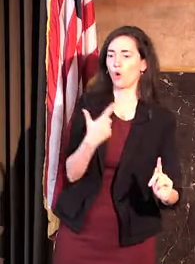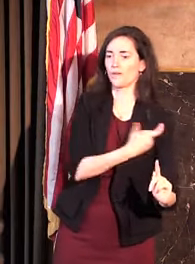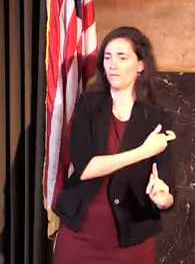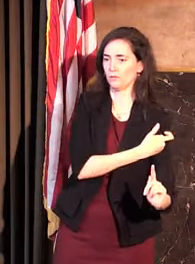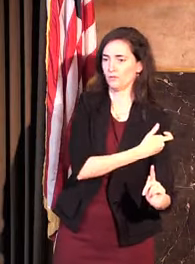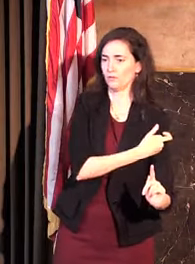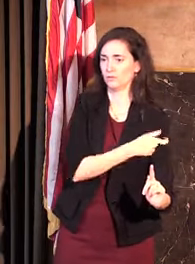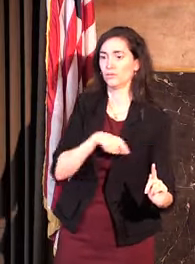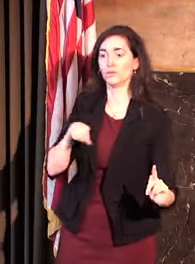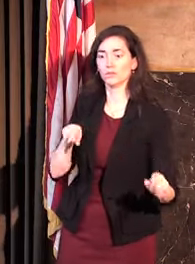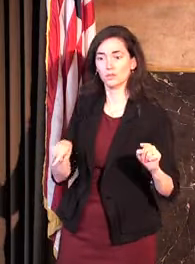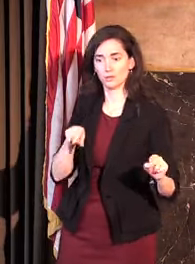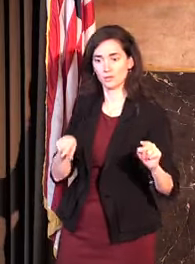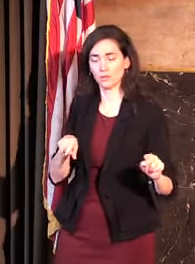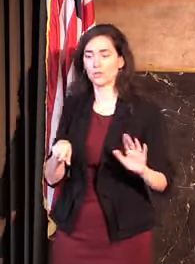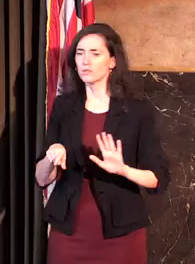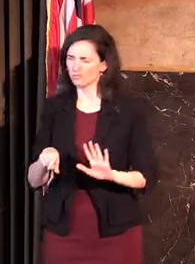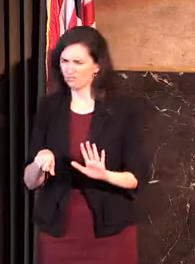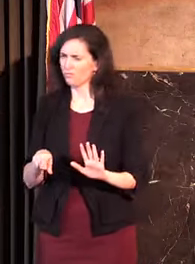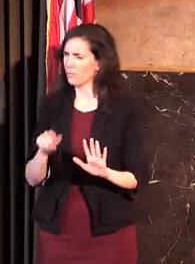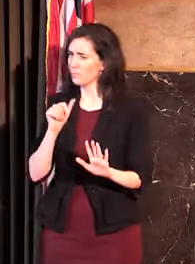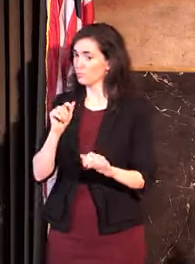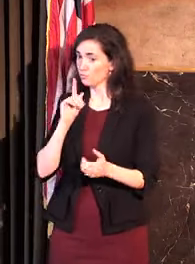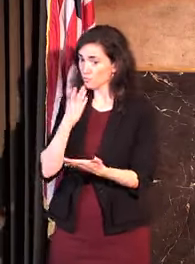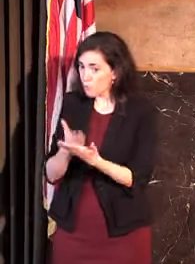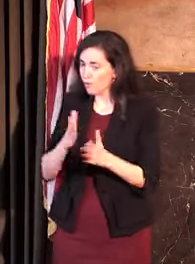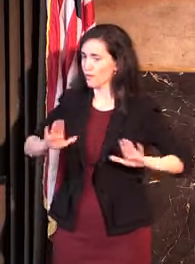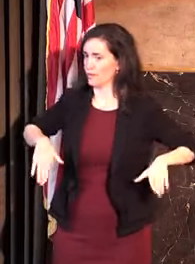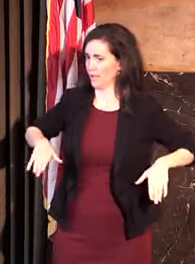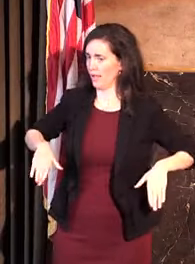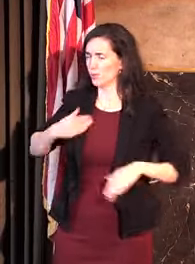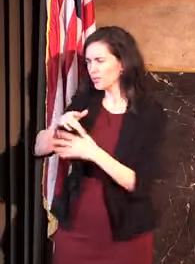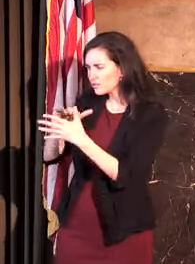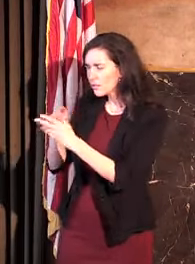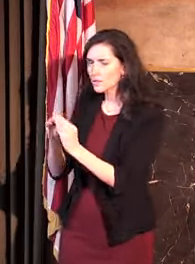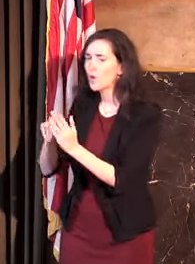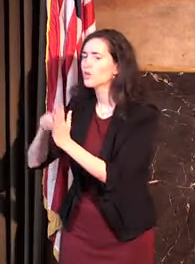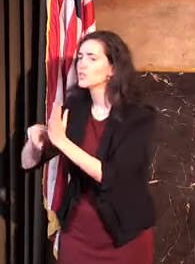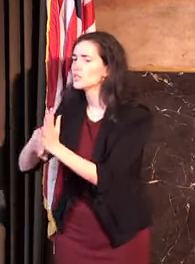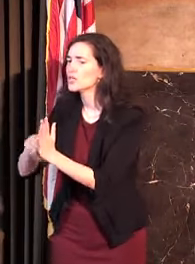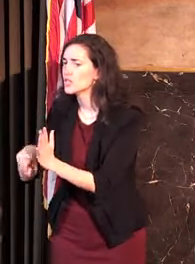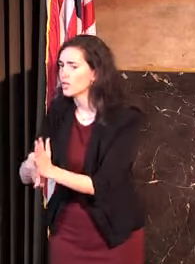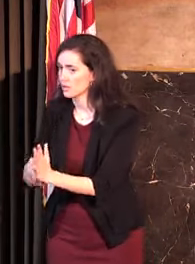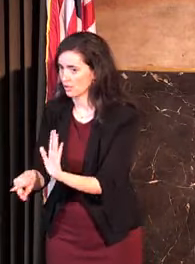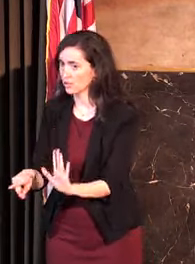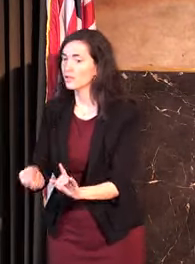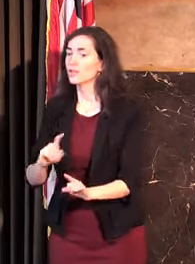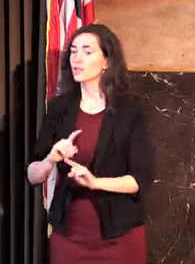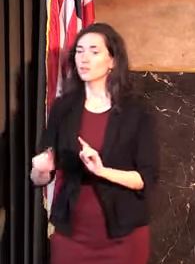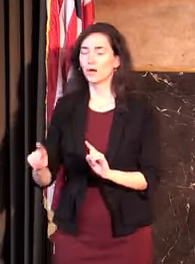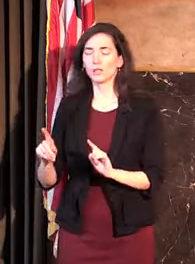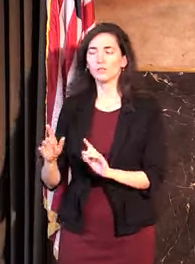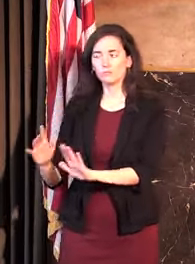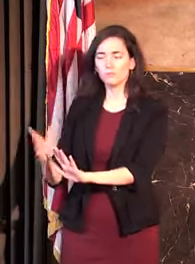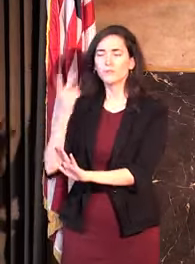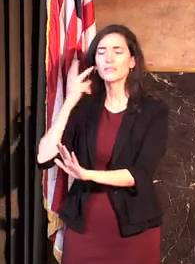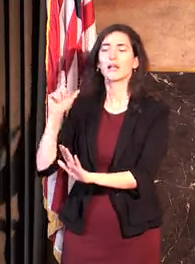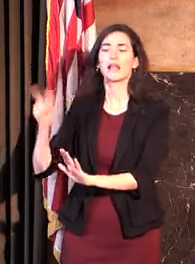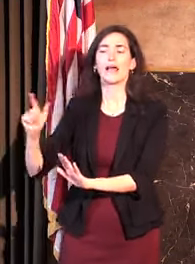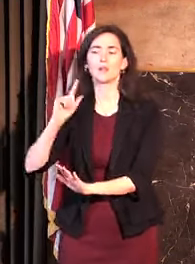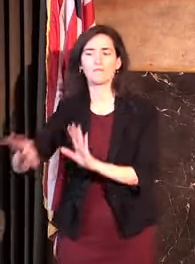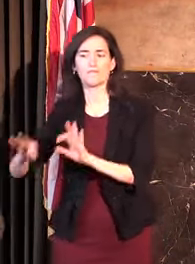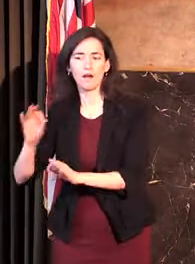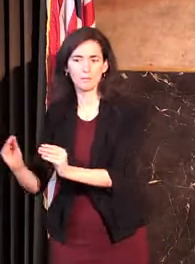throughout COVID, we do the best job we can to make sense of it, and we know more and more as time goes on. So